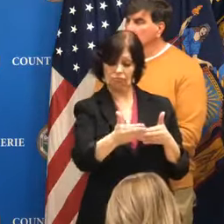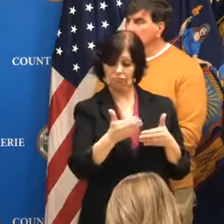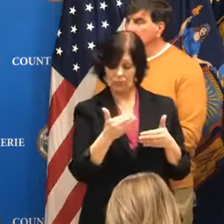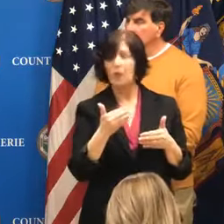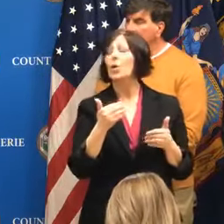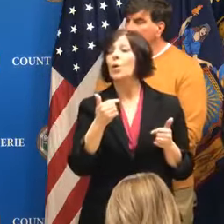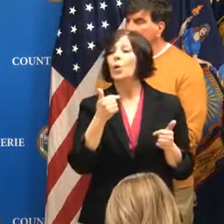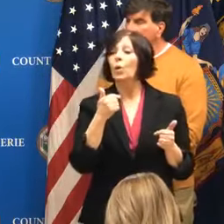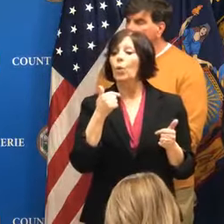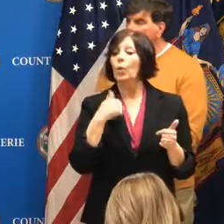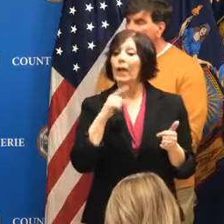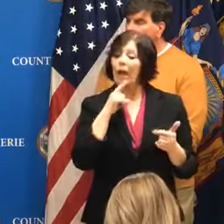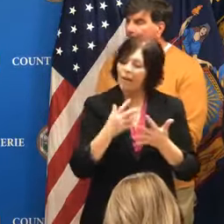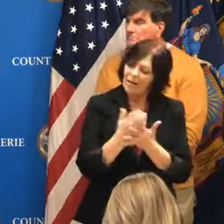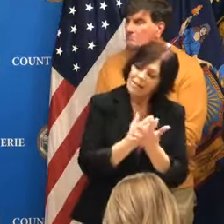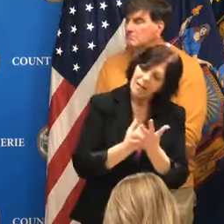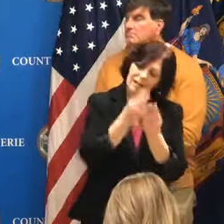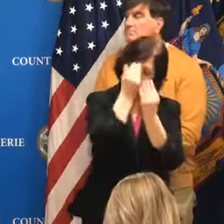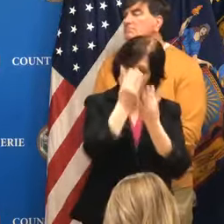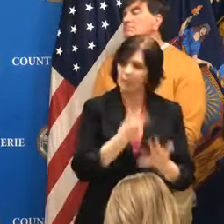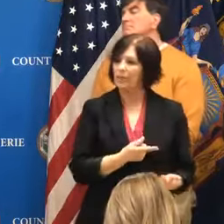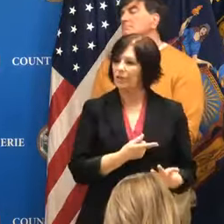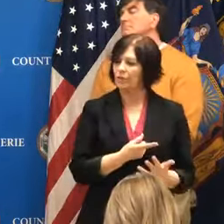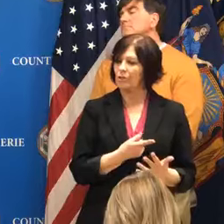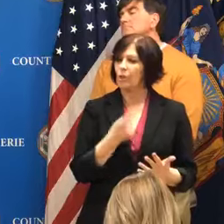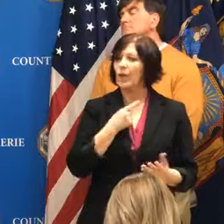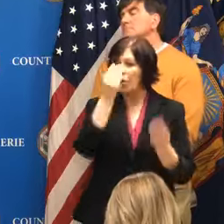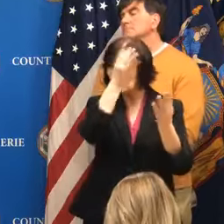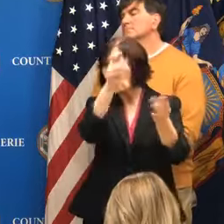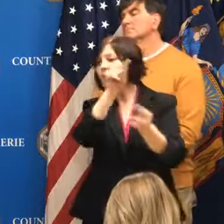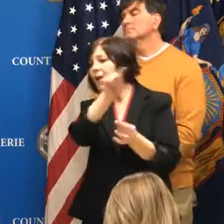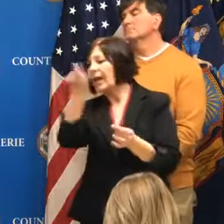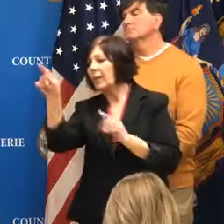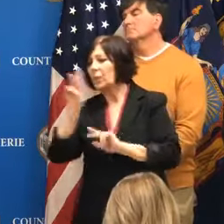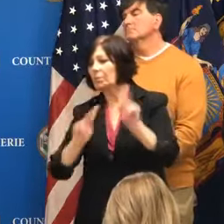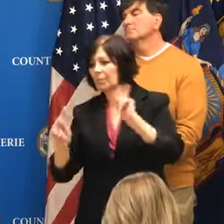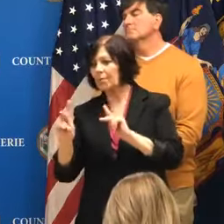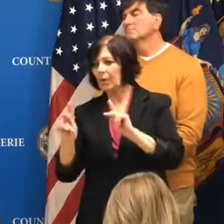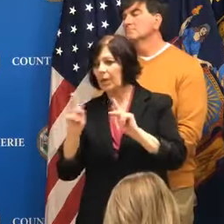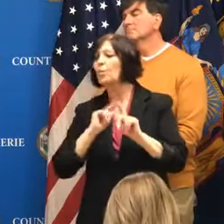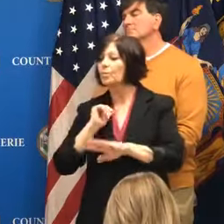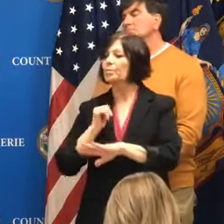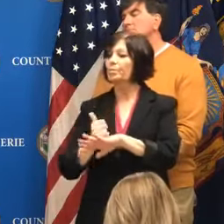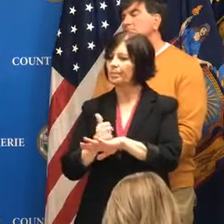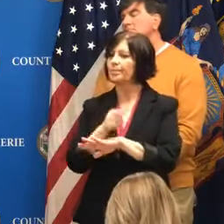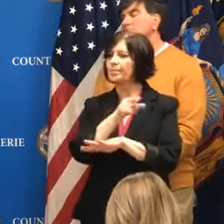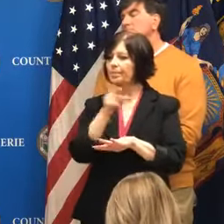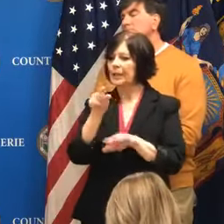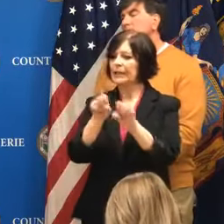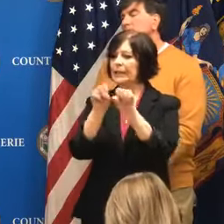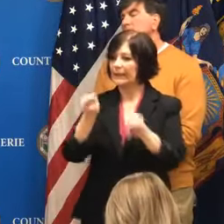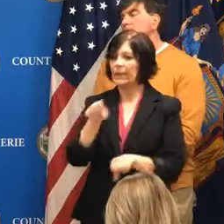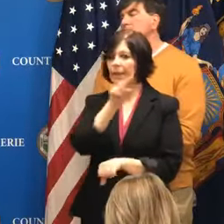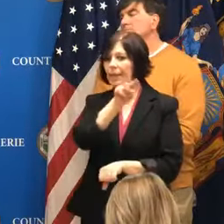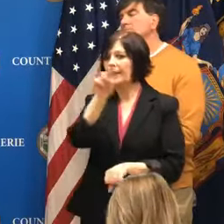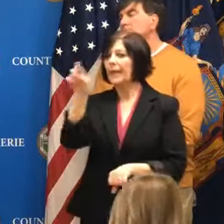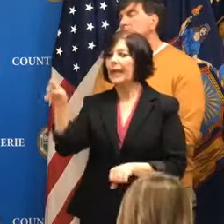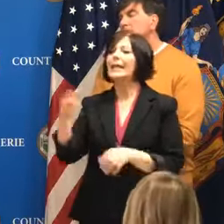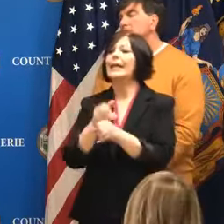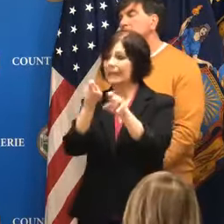are collecting that information. We're notifying those individuals, and we're organizing a system where they can